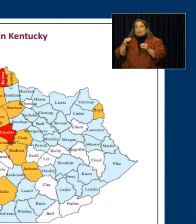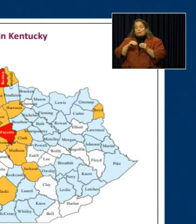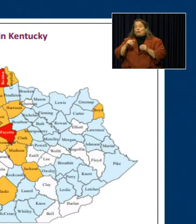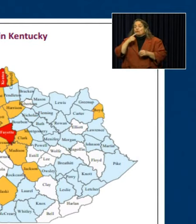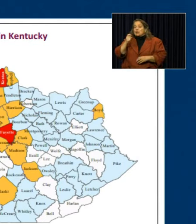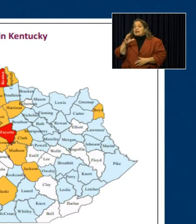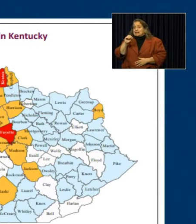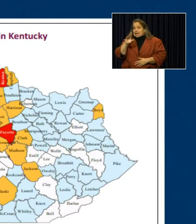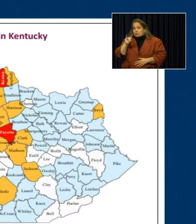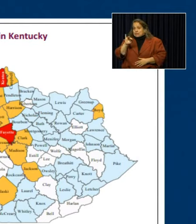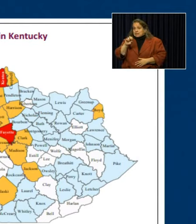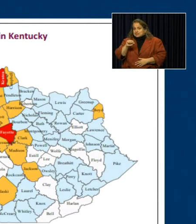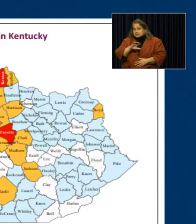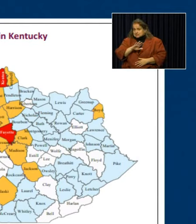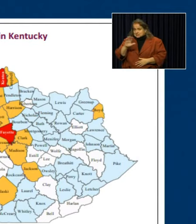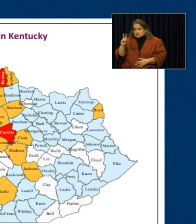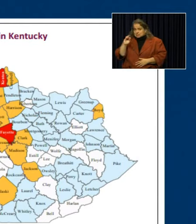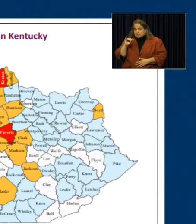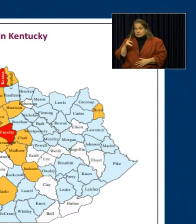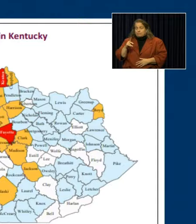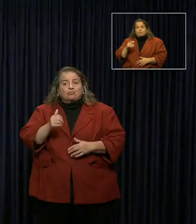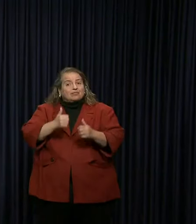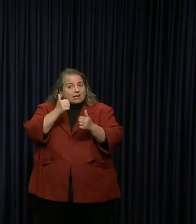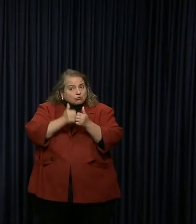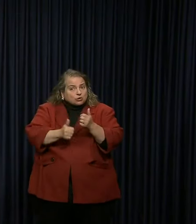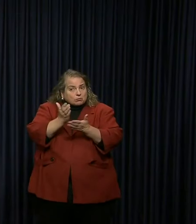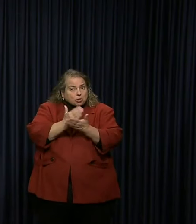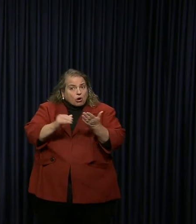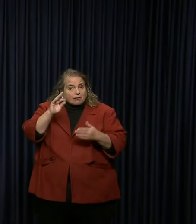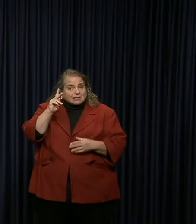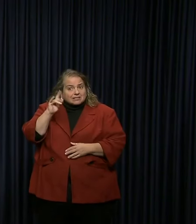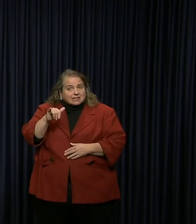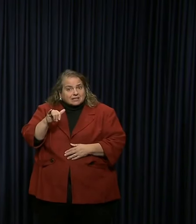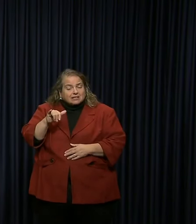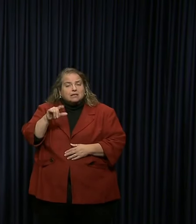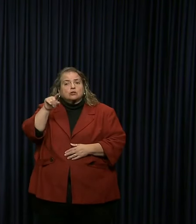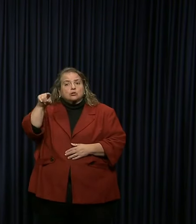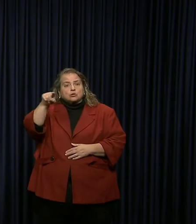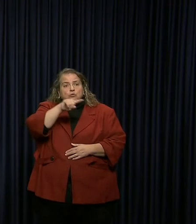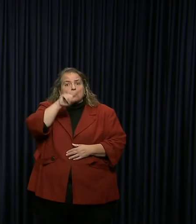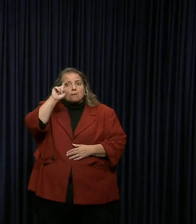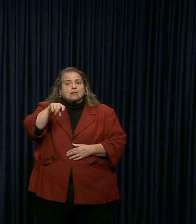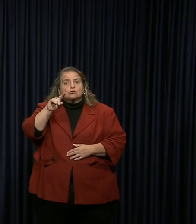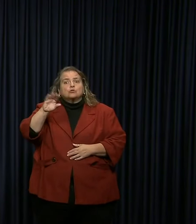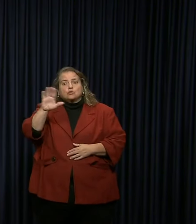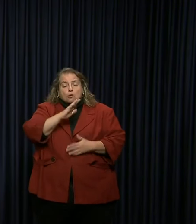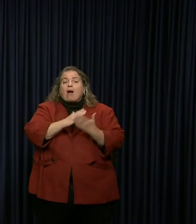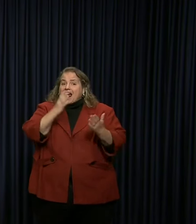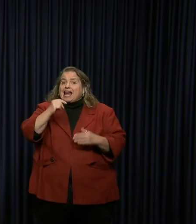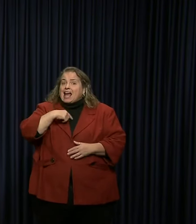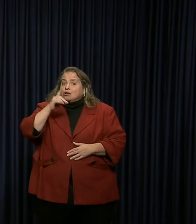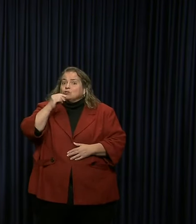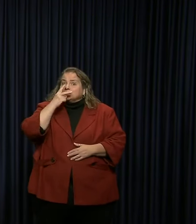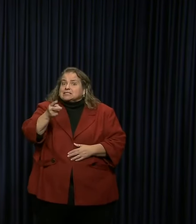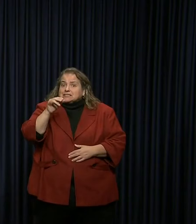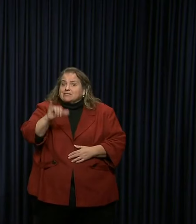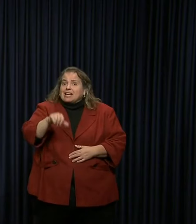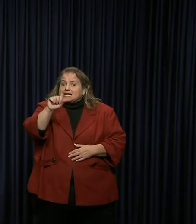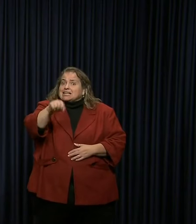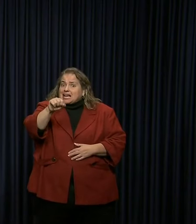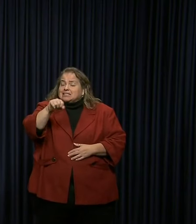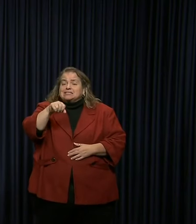forward. So every part of Kentucky has to do their part, and we are seeing that. I mean,